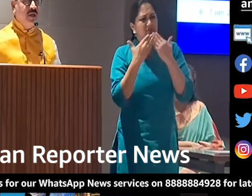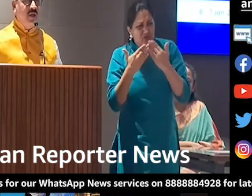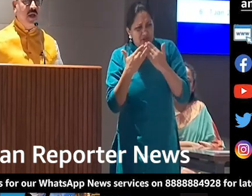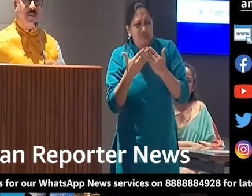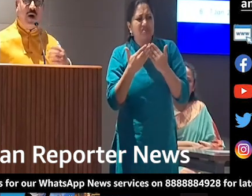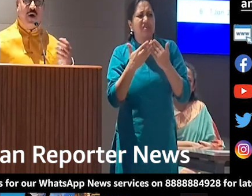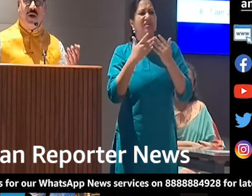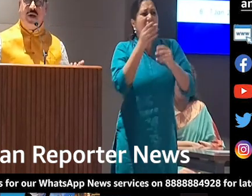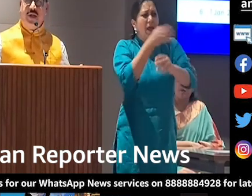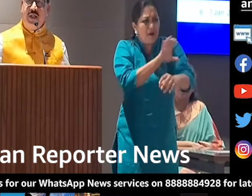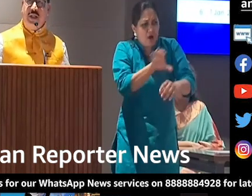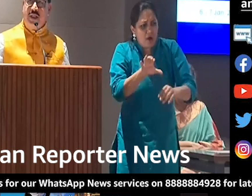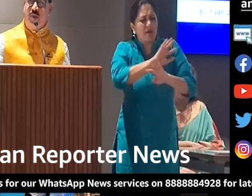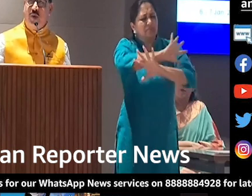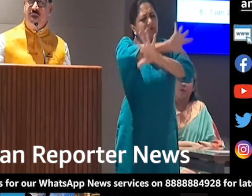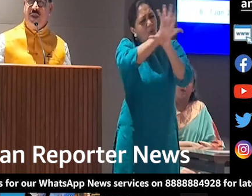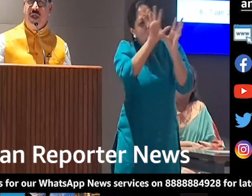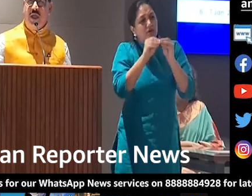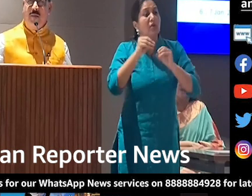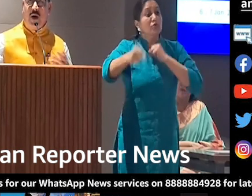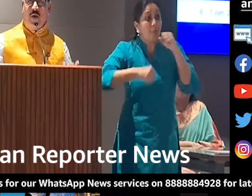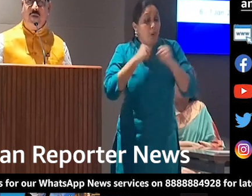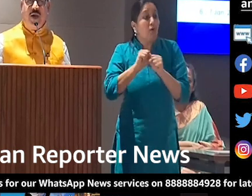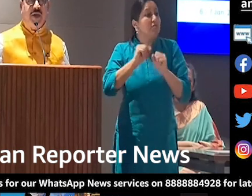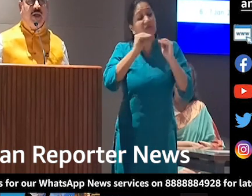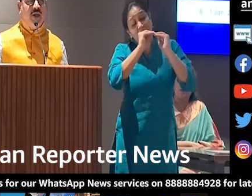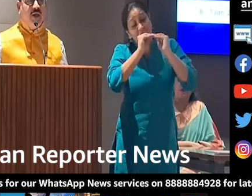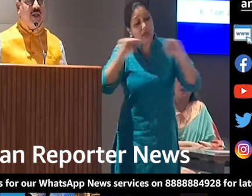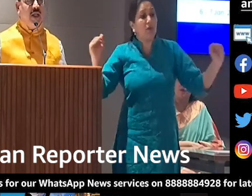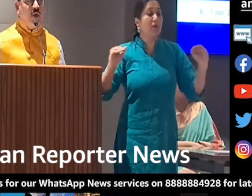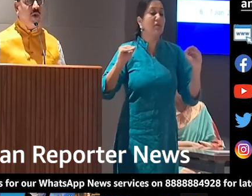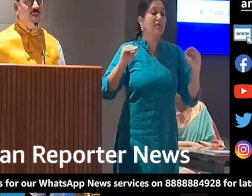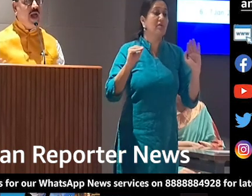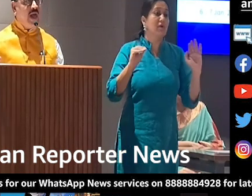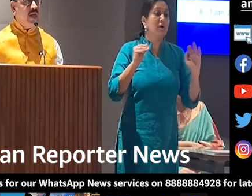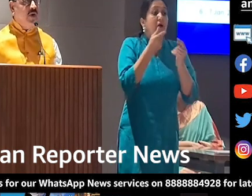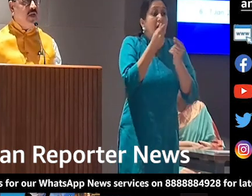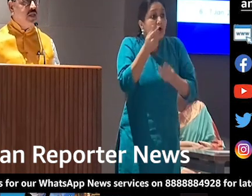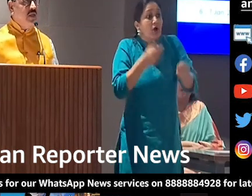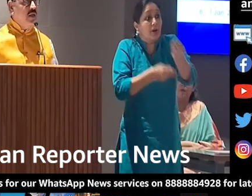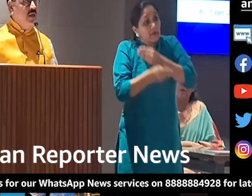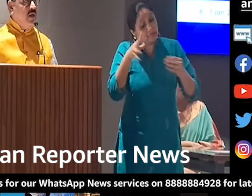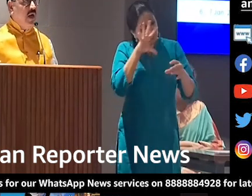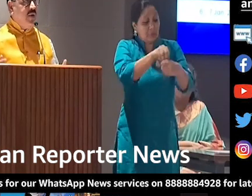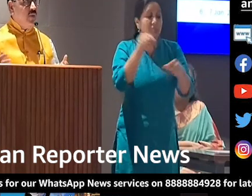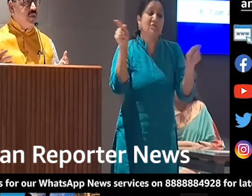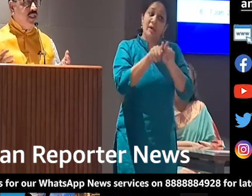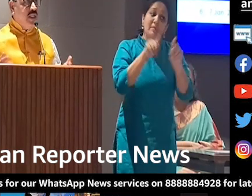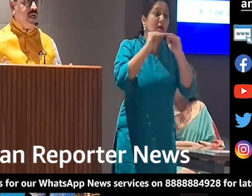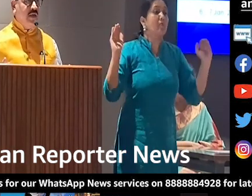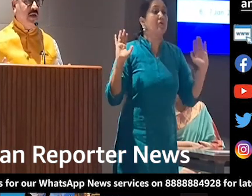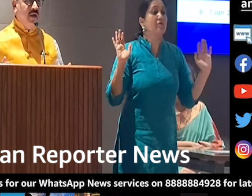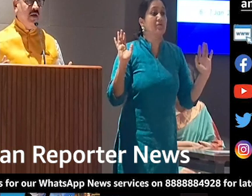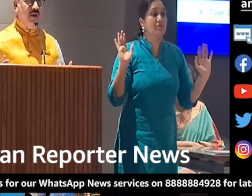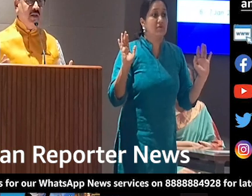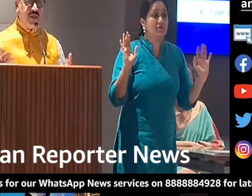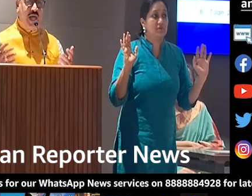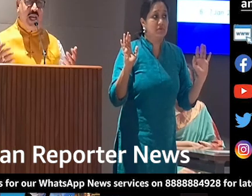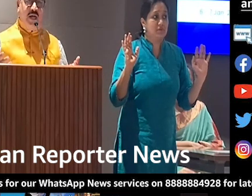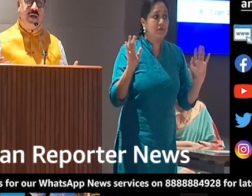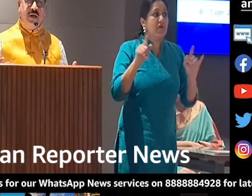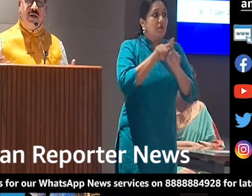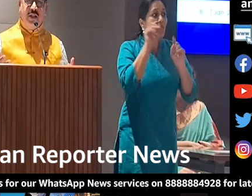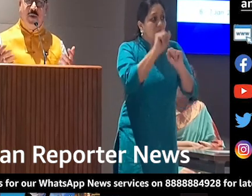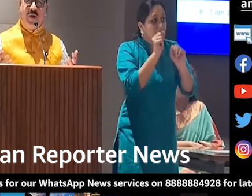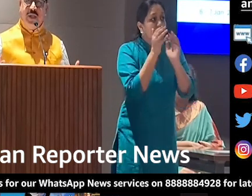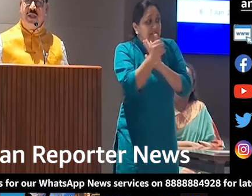education, empowerment in the sports, empowerment in the economic activities, and to see that the